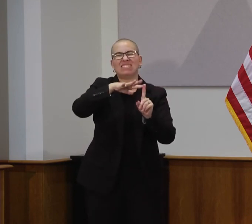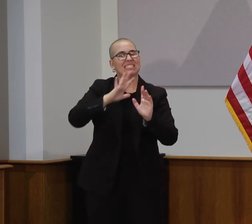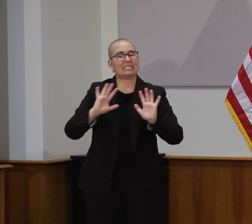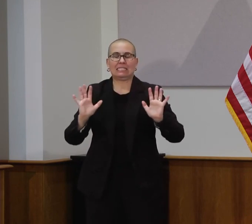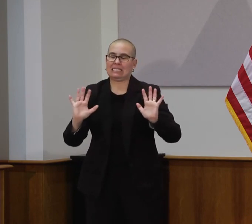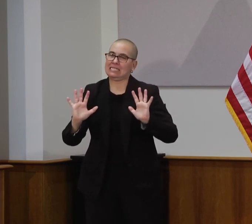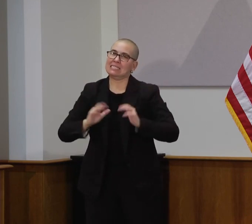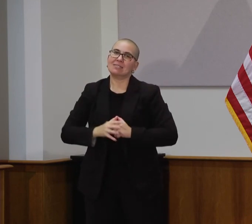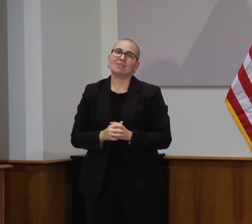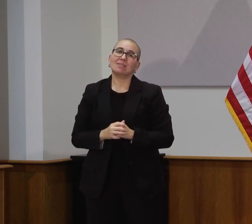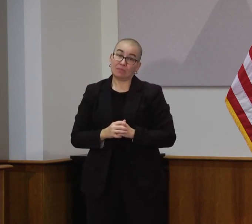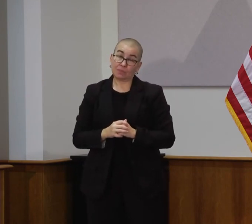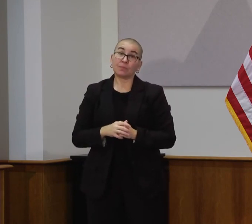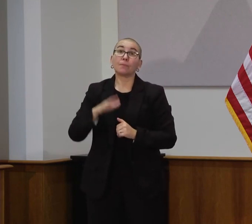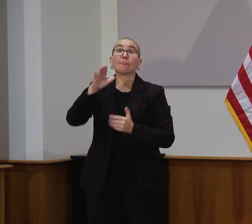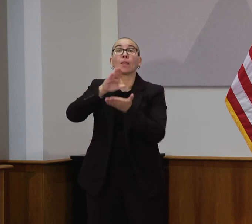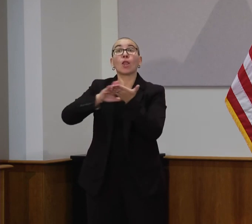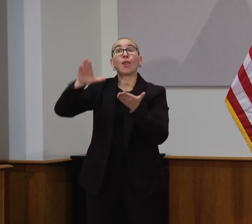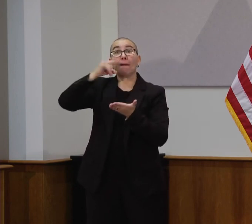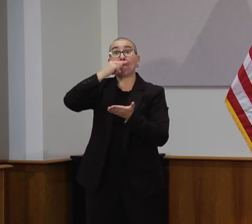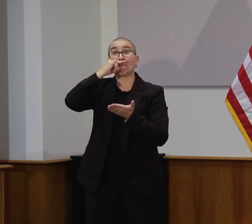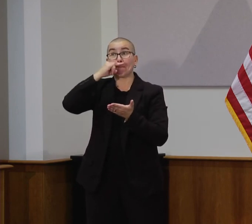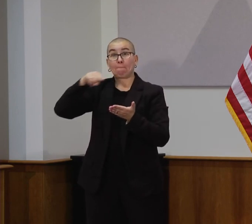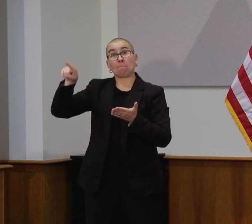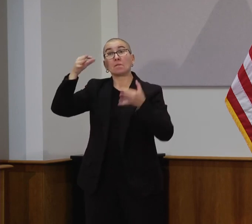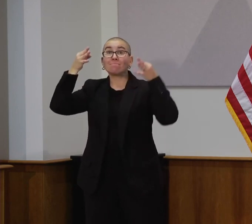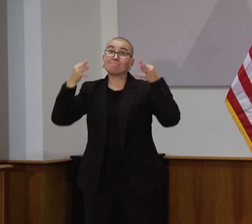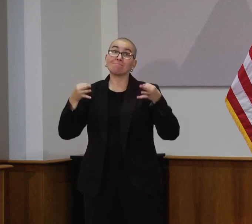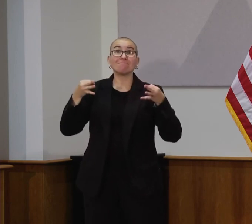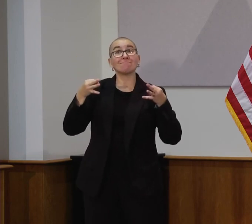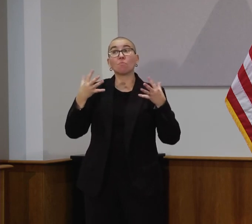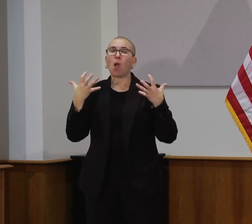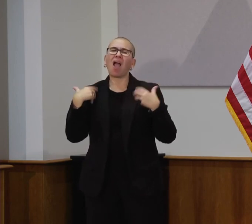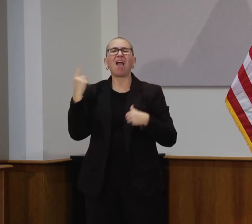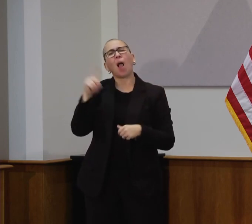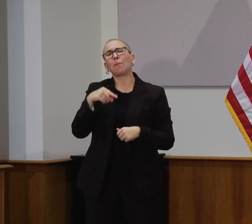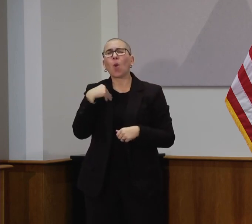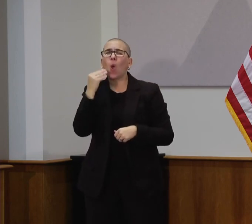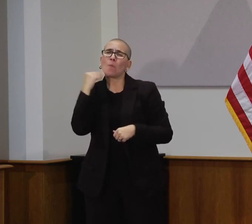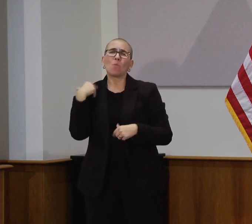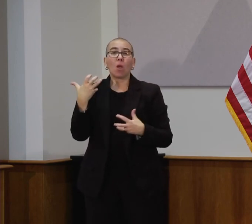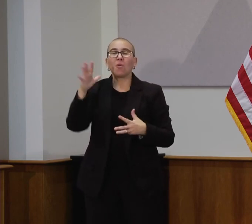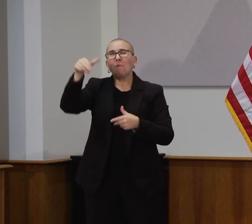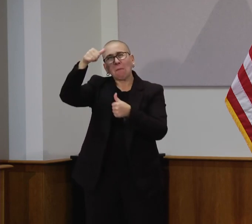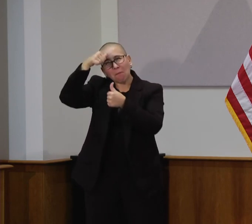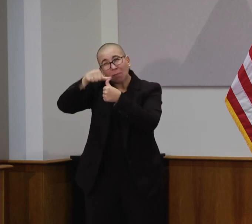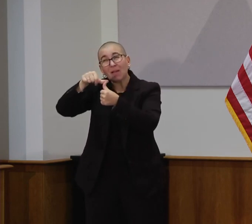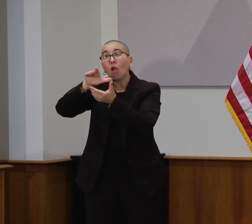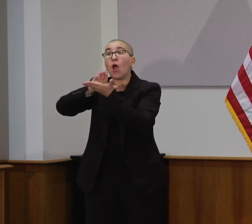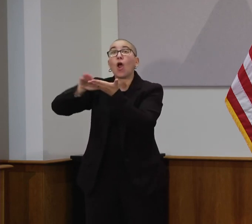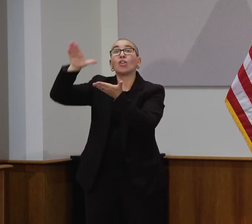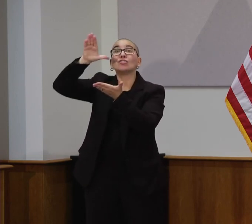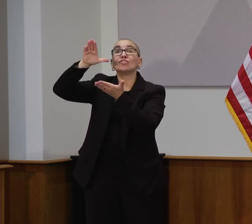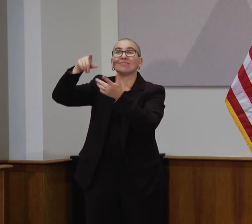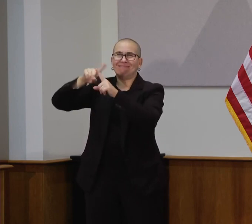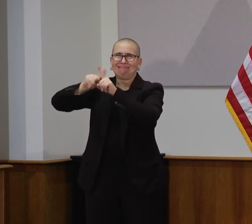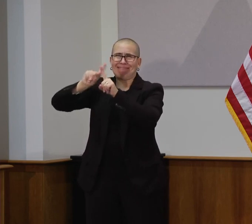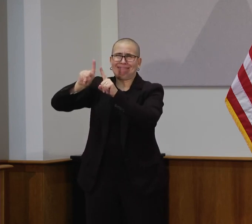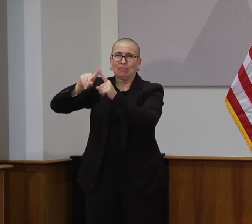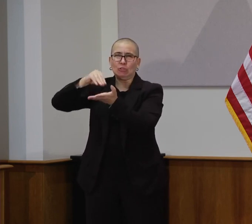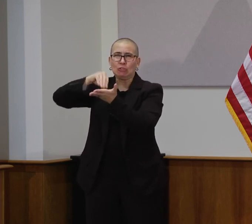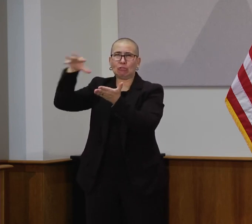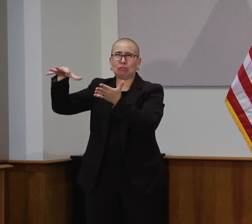travel, remember that different states and different higher education institutions have different requirements for people arriving from